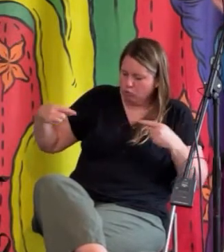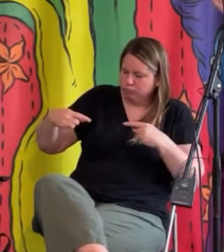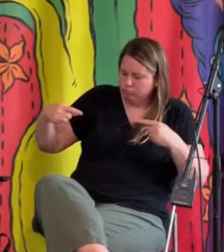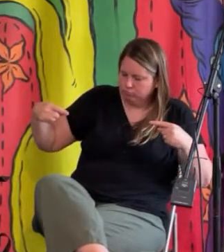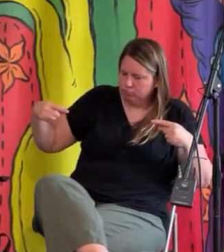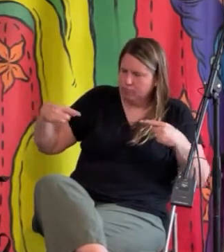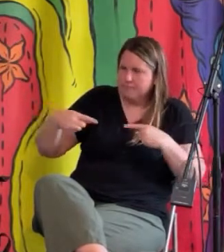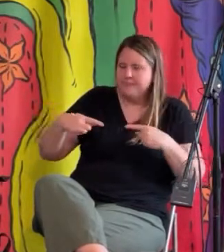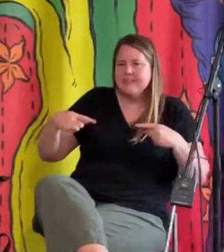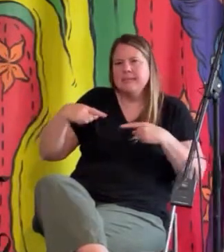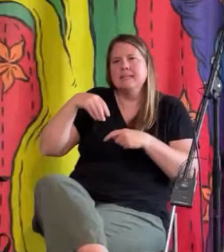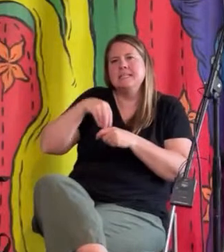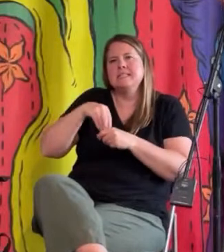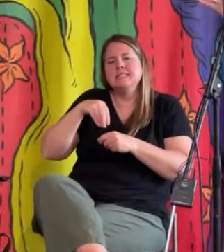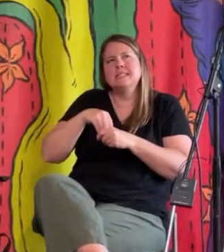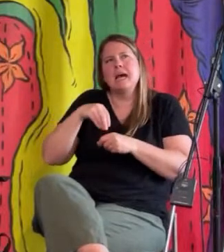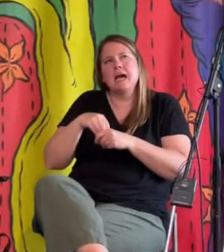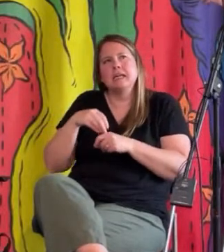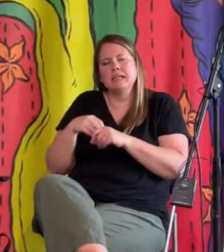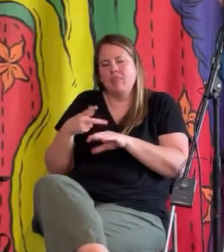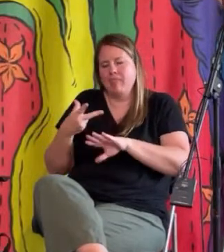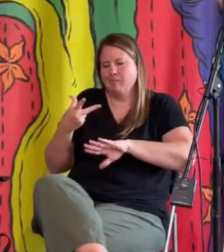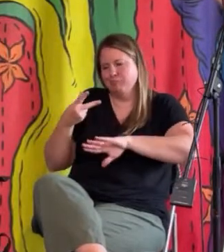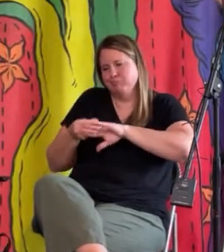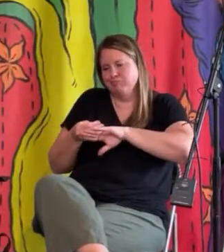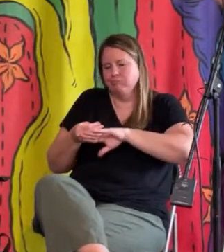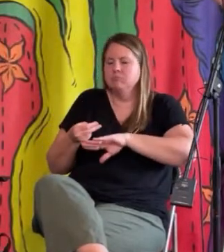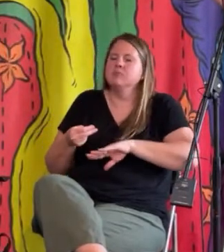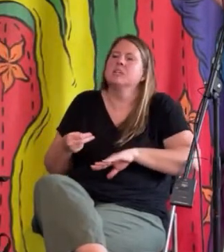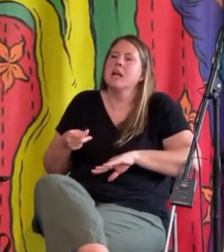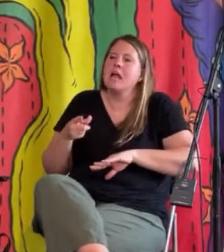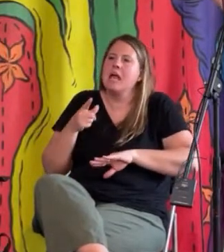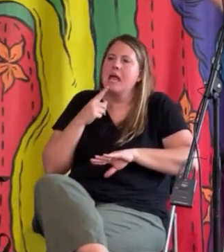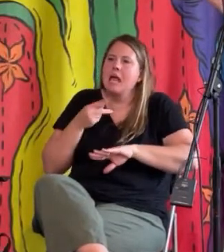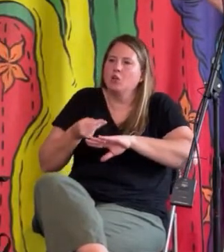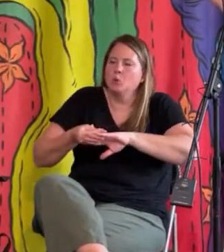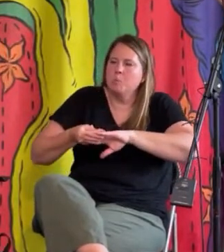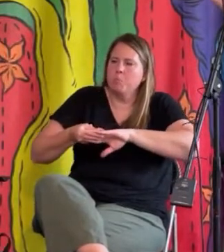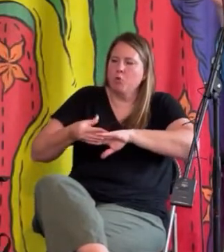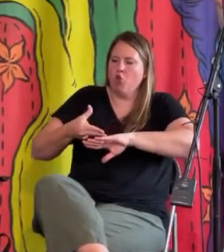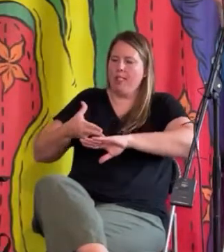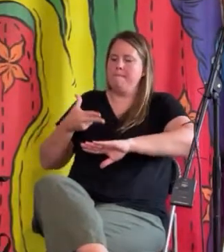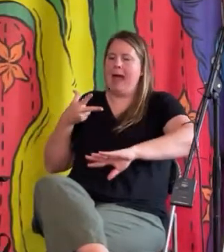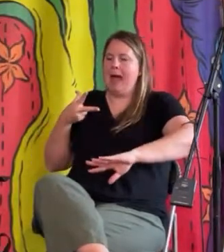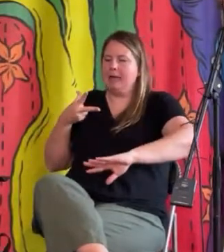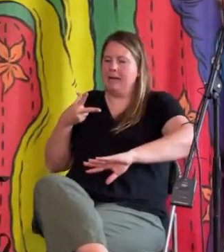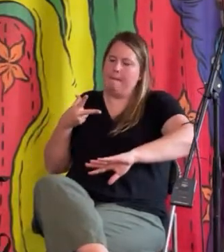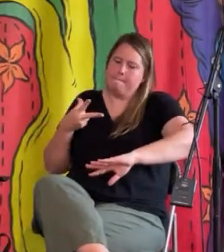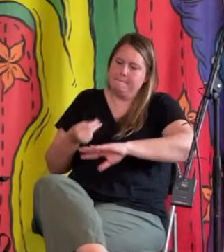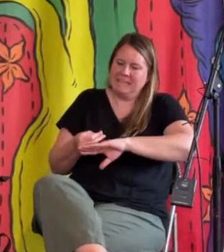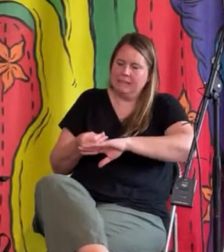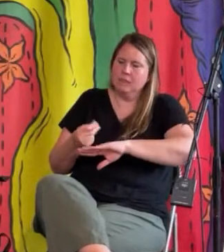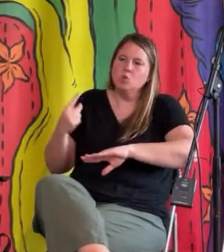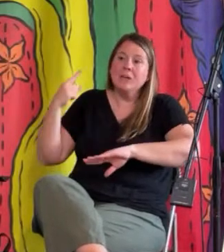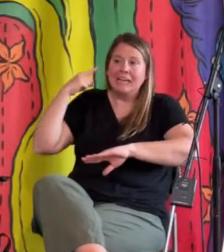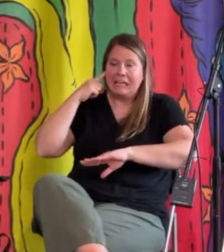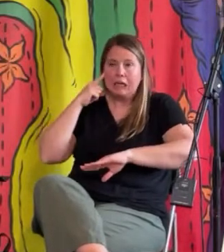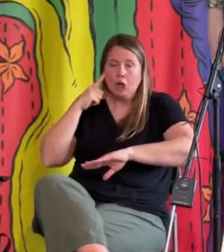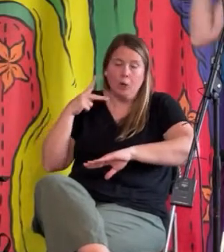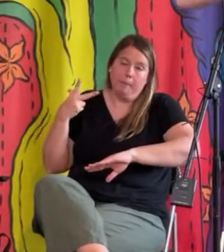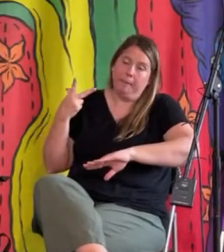inside of the, what is that called? The shot, whatever. And you pull it back and it bing, like you can hear it as it